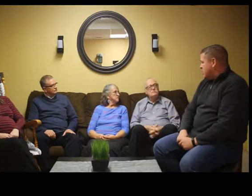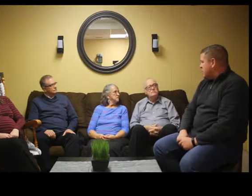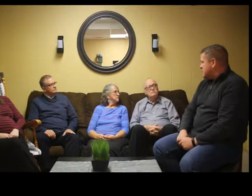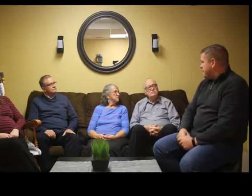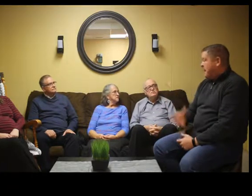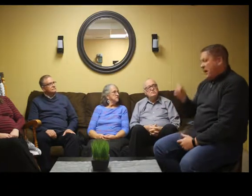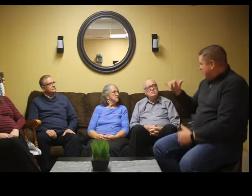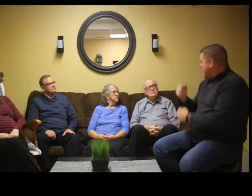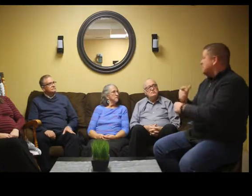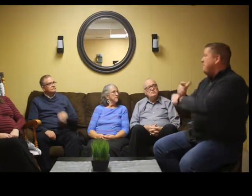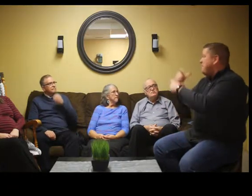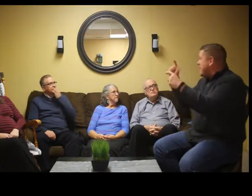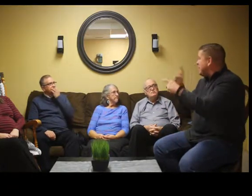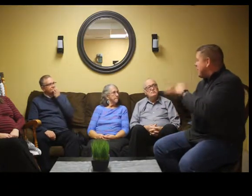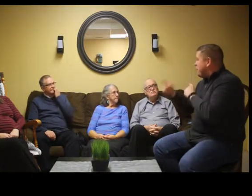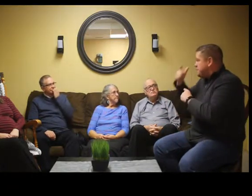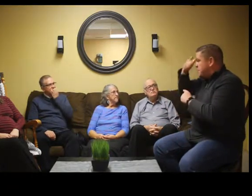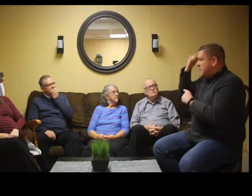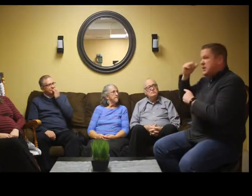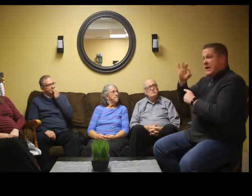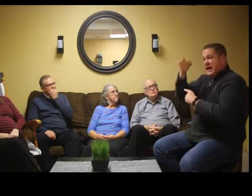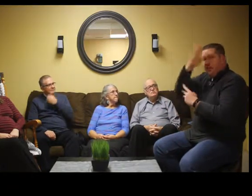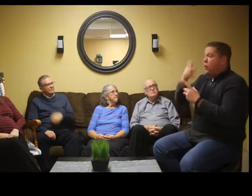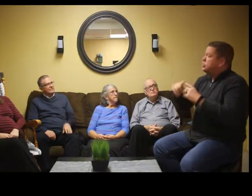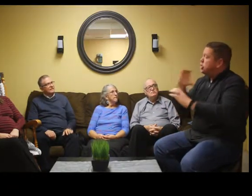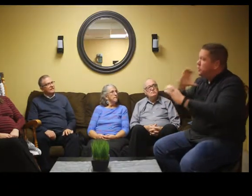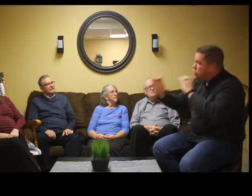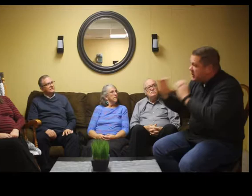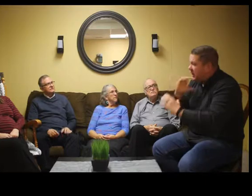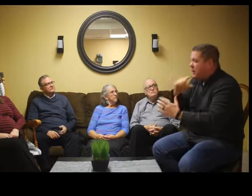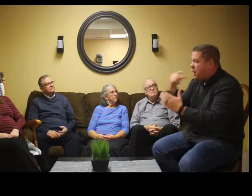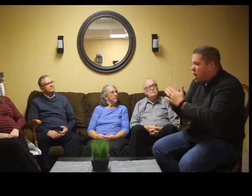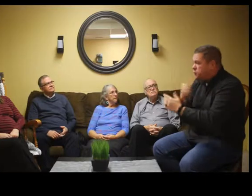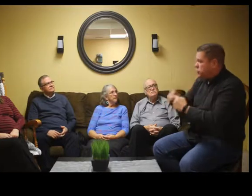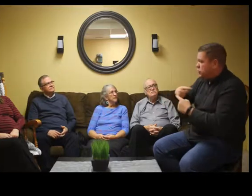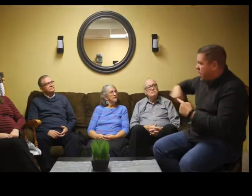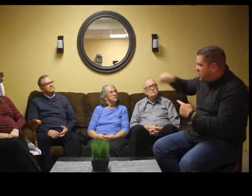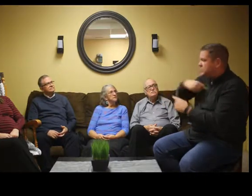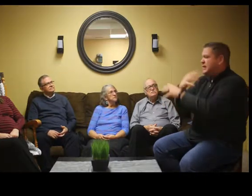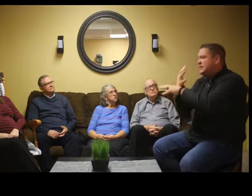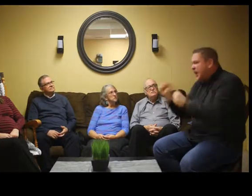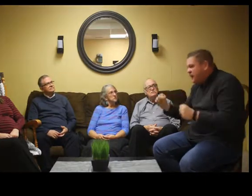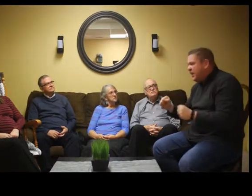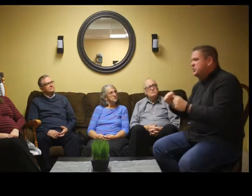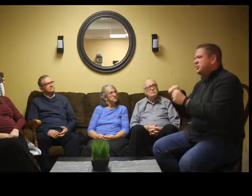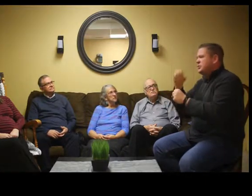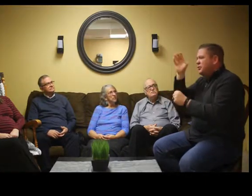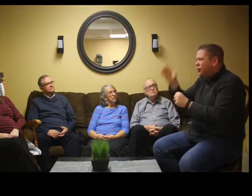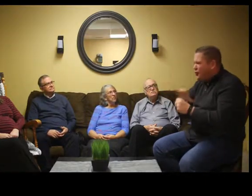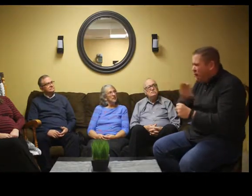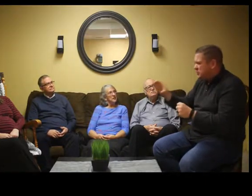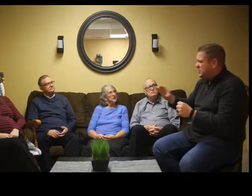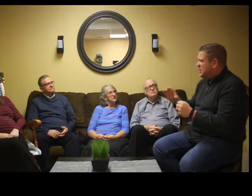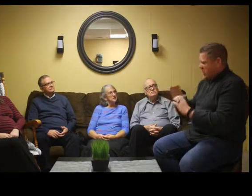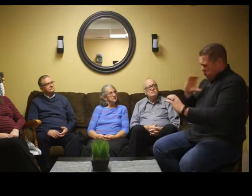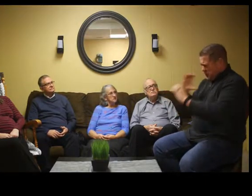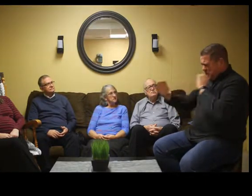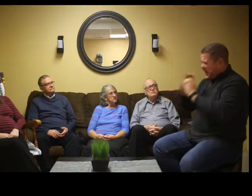is. And that makes a big difference, because if God wants to communicate the gospel to us, salvation, the cross, communication